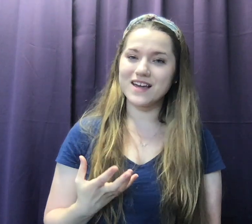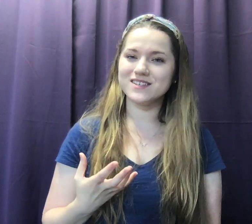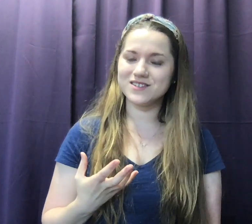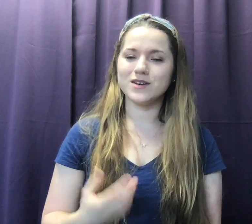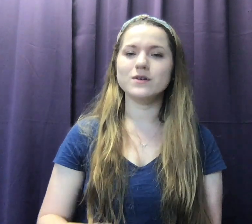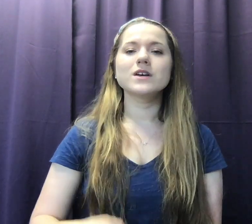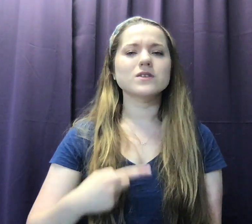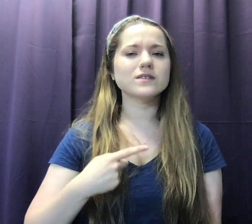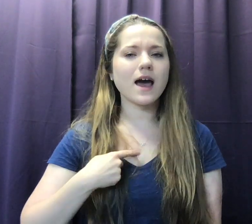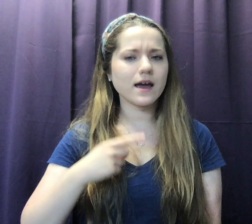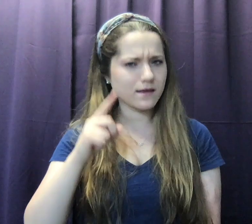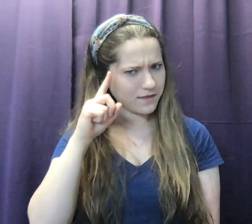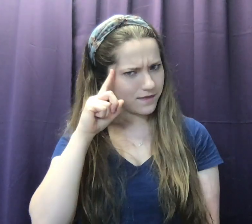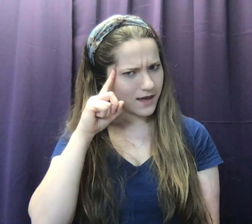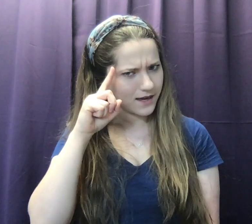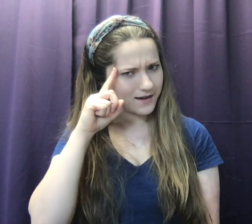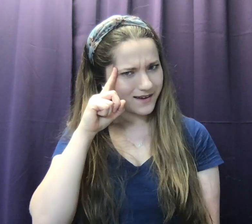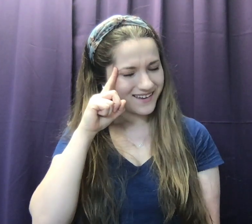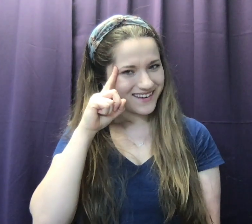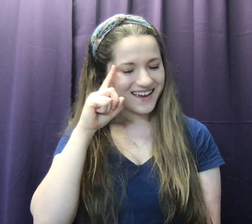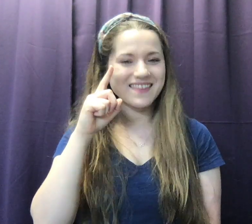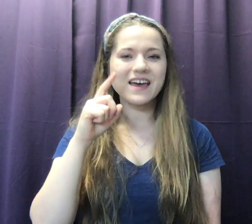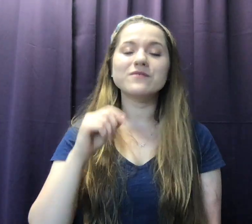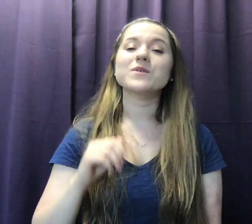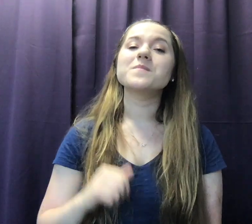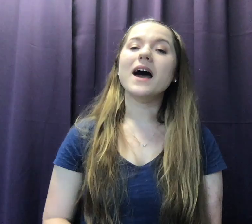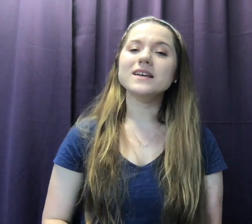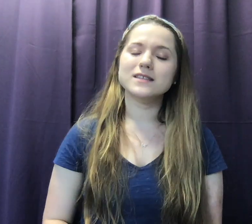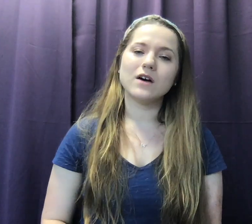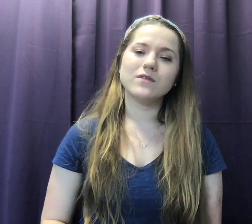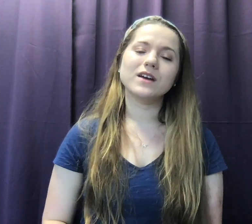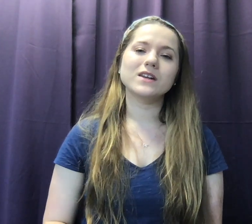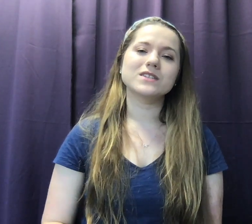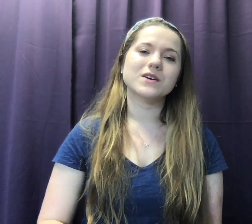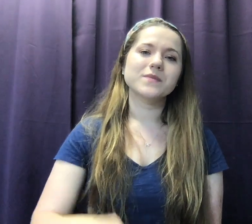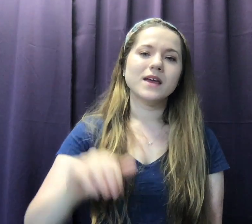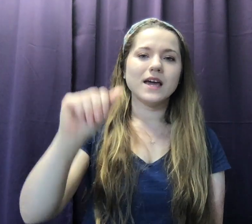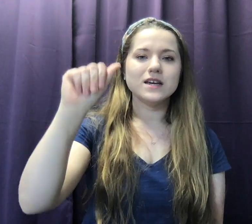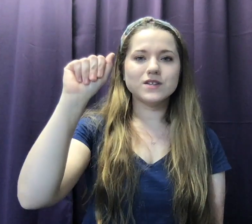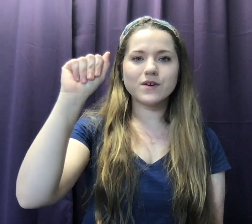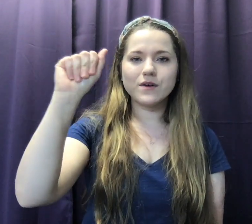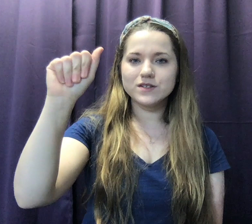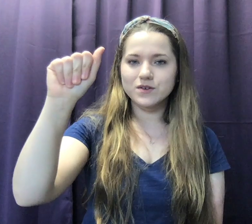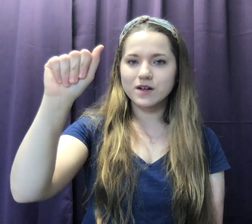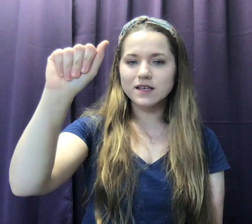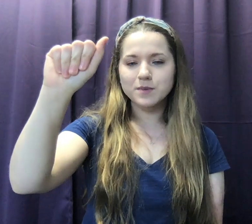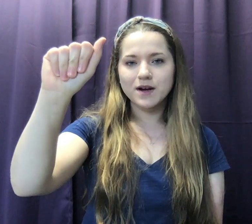face too. So it's I think. And then for myself, what you're going to do is you're going to clasp your